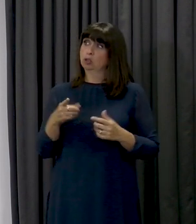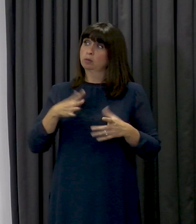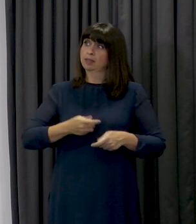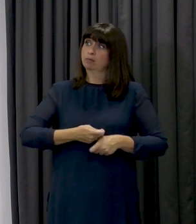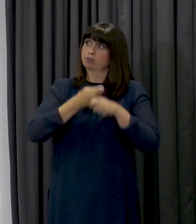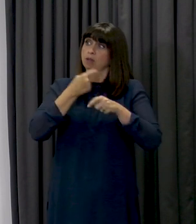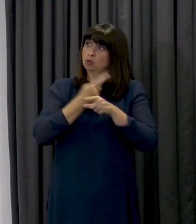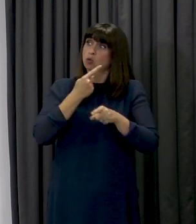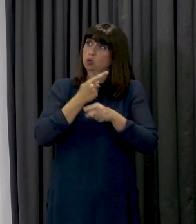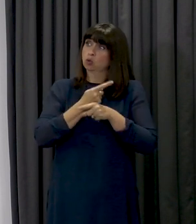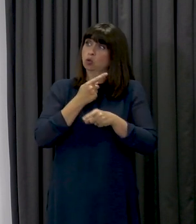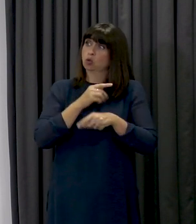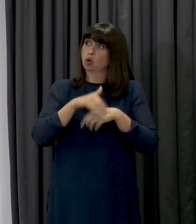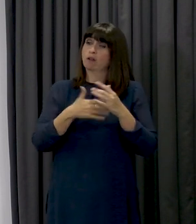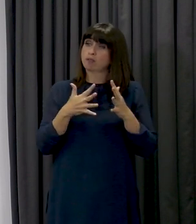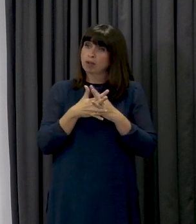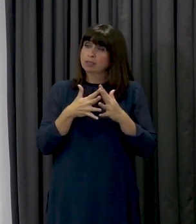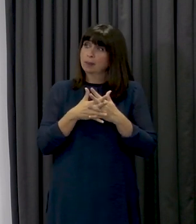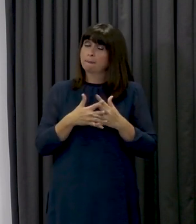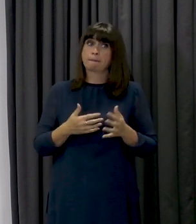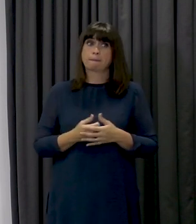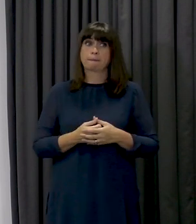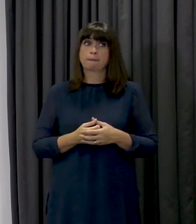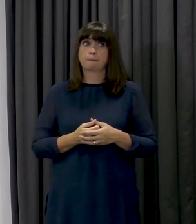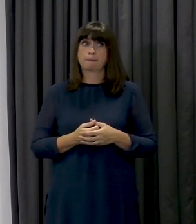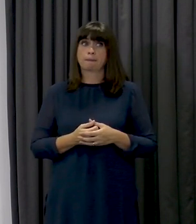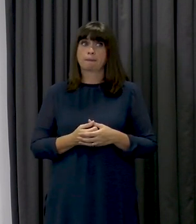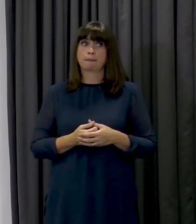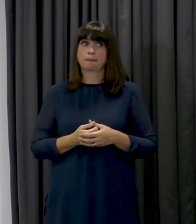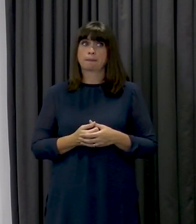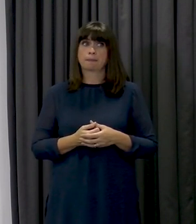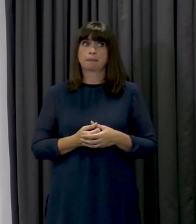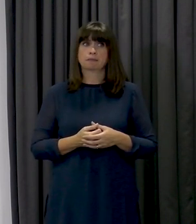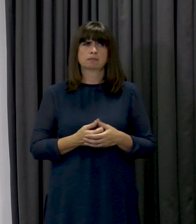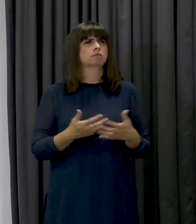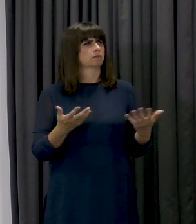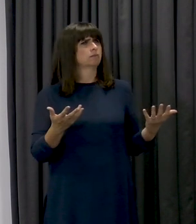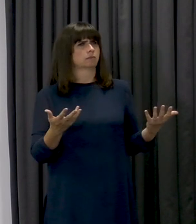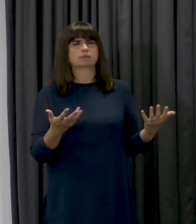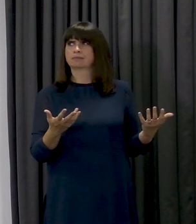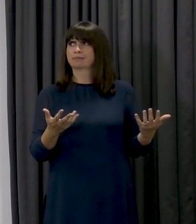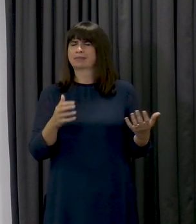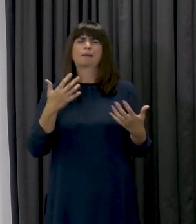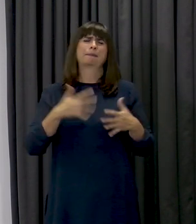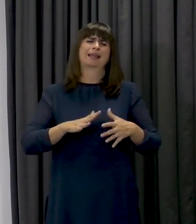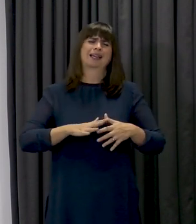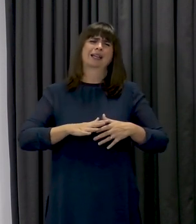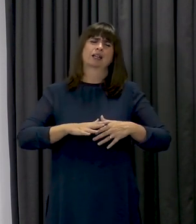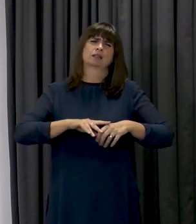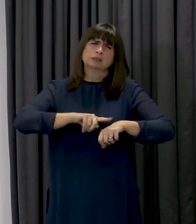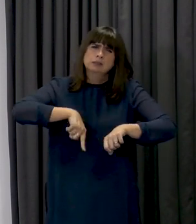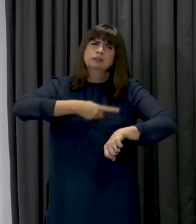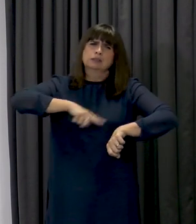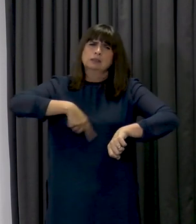was it any sort of factor at all in making the decisions? Oh, absolutely. We've had long discussions about